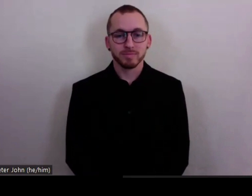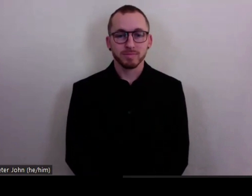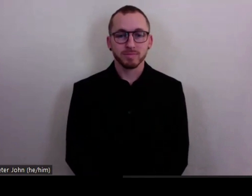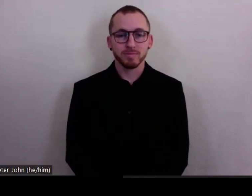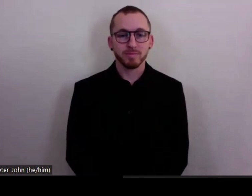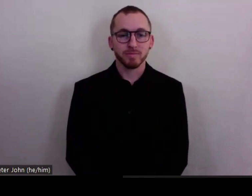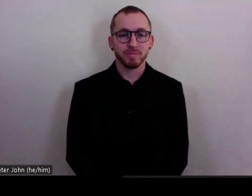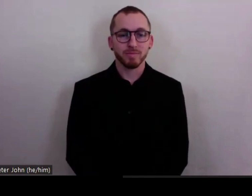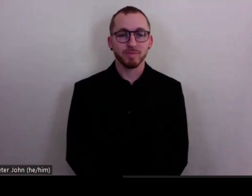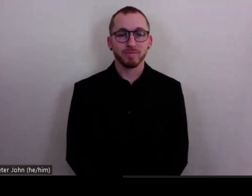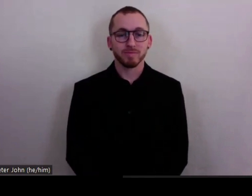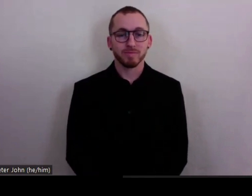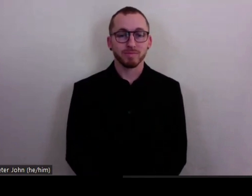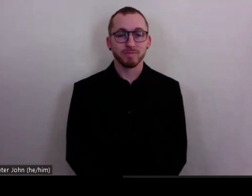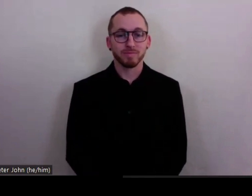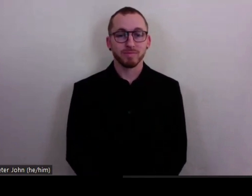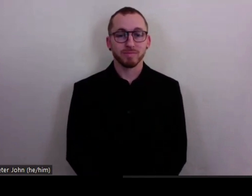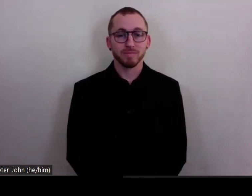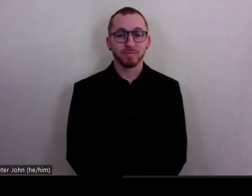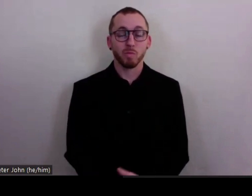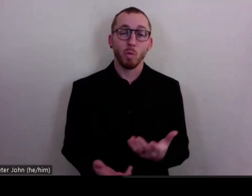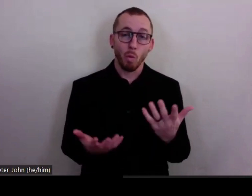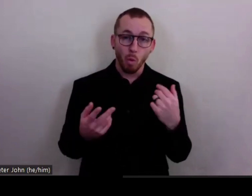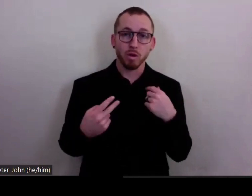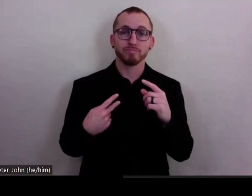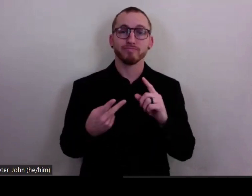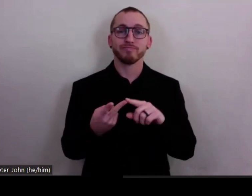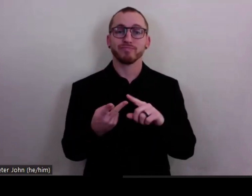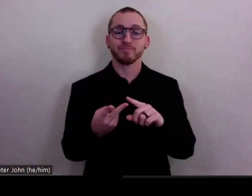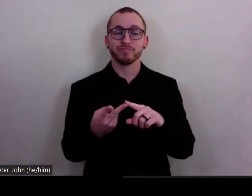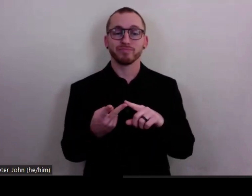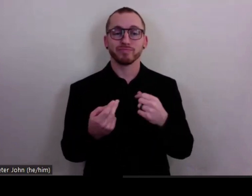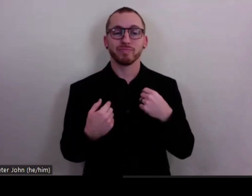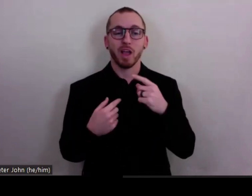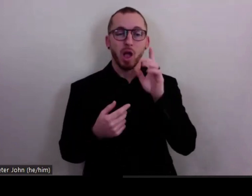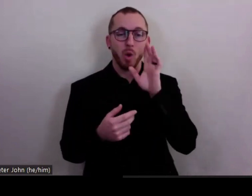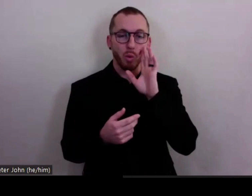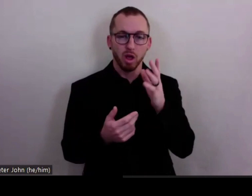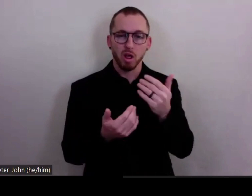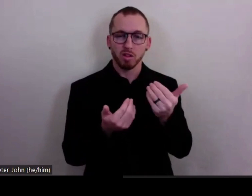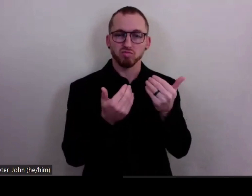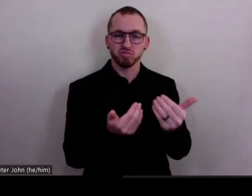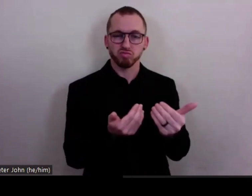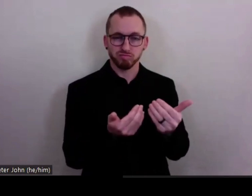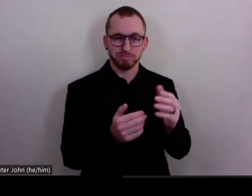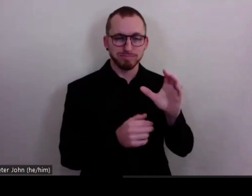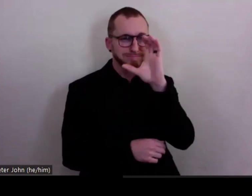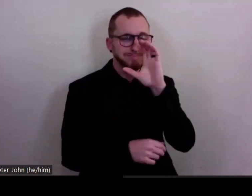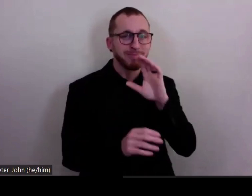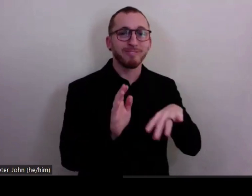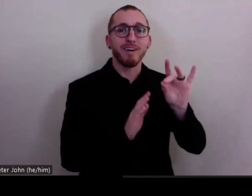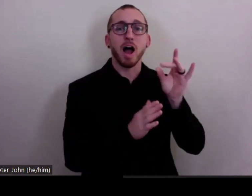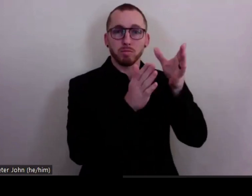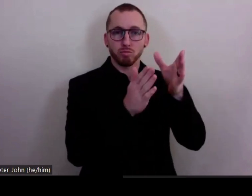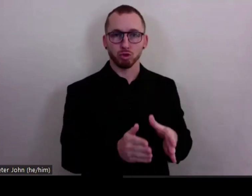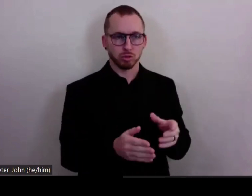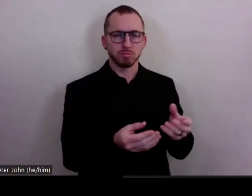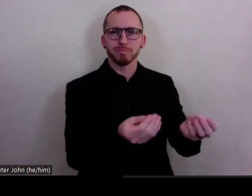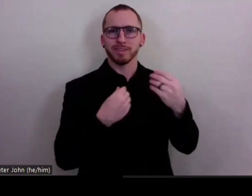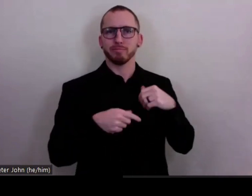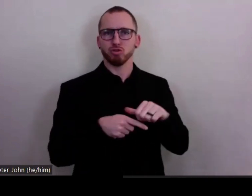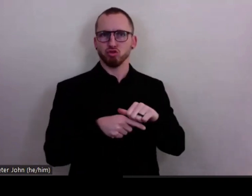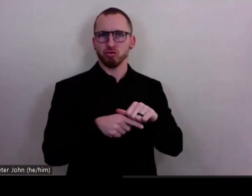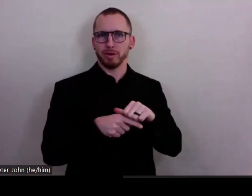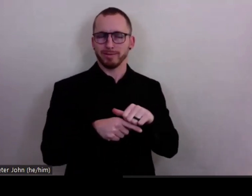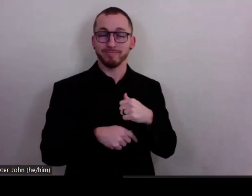to immerse myself and find somebody that I can do some training under. And so I was blessed to find an amazing